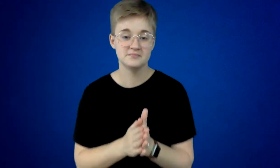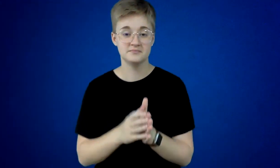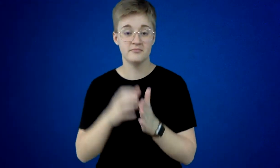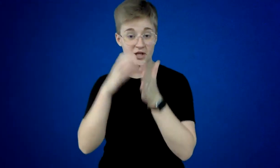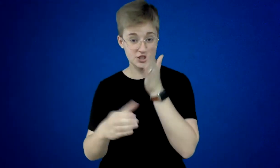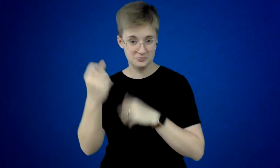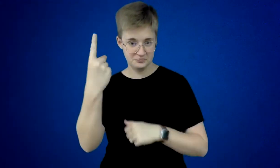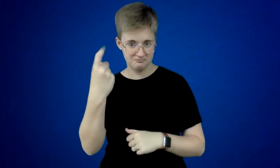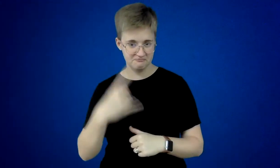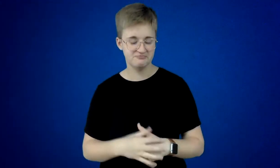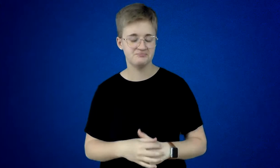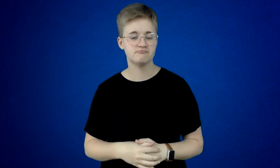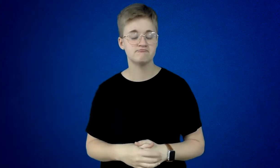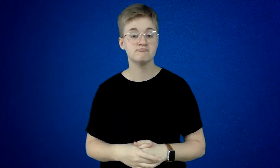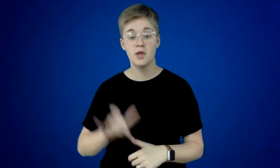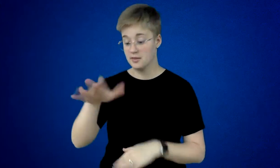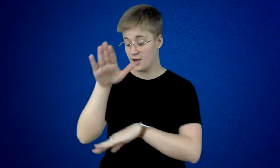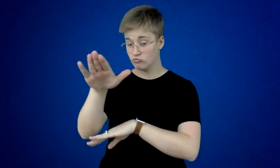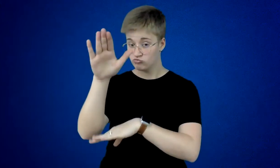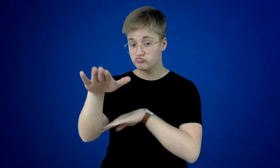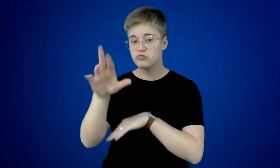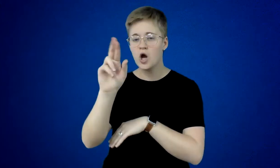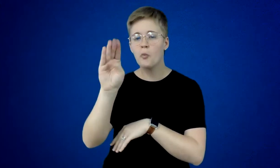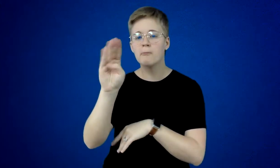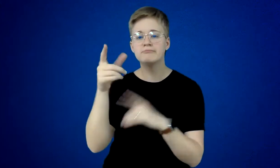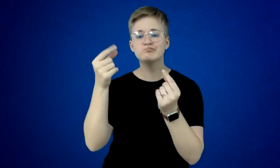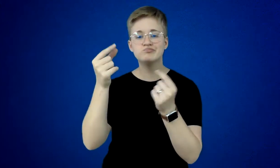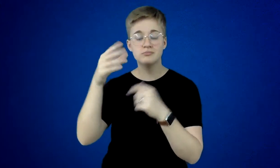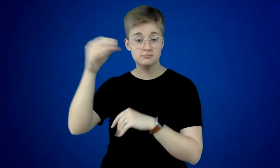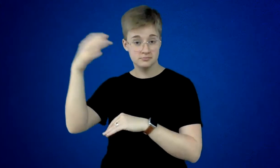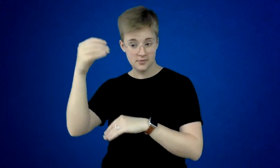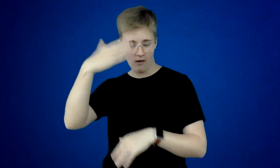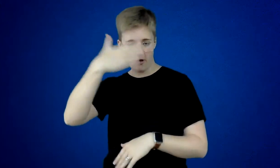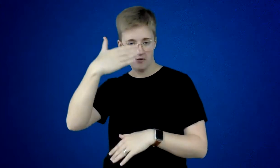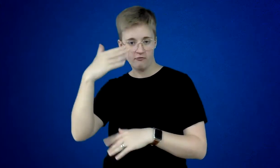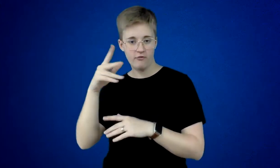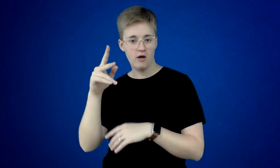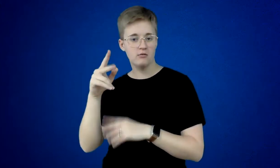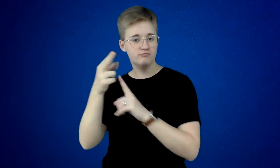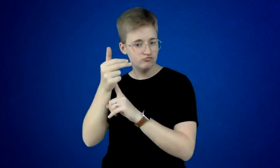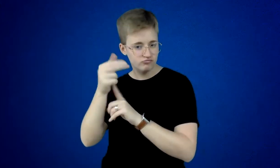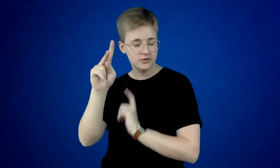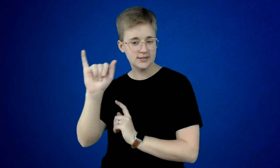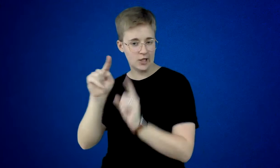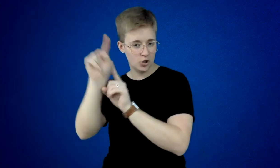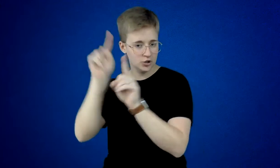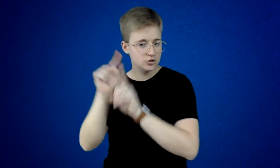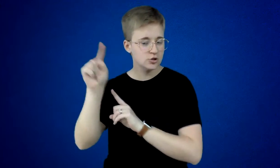Chapter 11. That afternoon, Rob was out in front of the Kentucky Star, weeding between the cracks in the